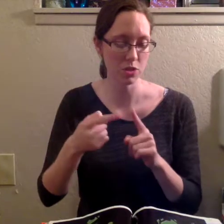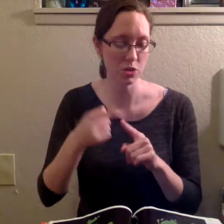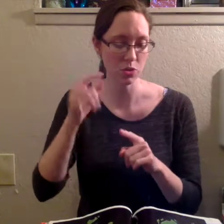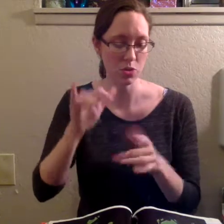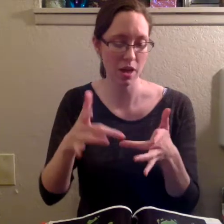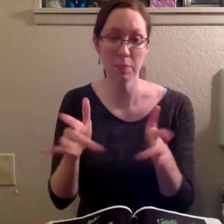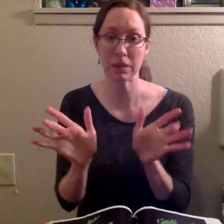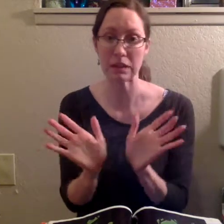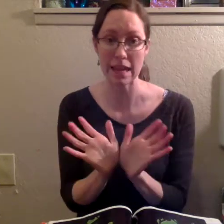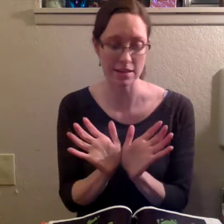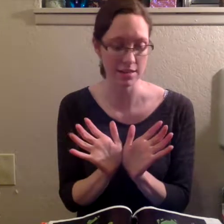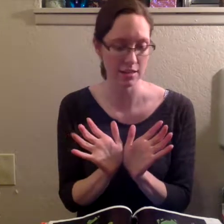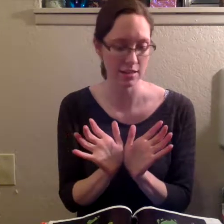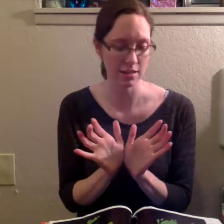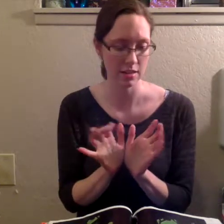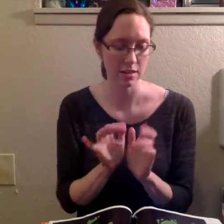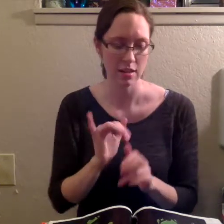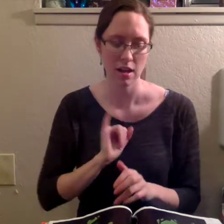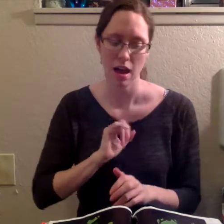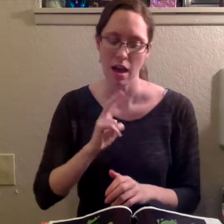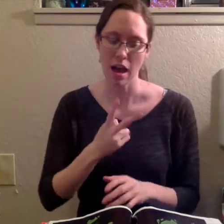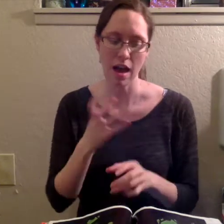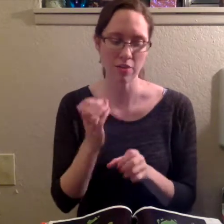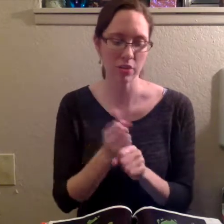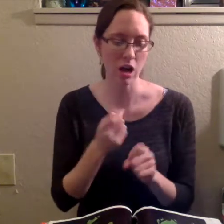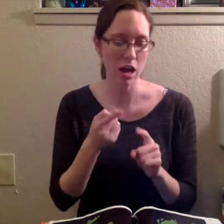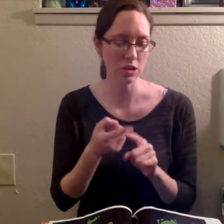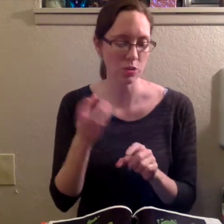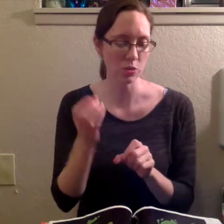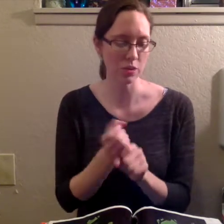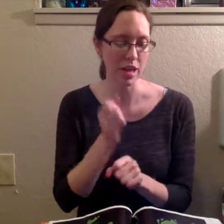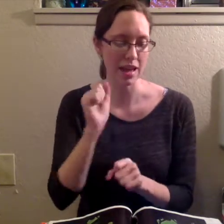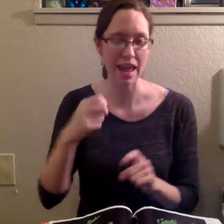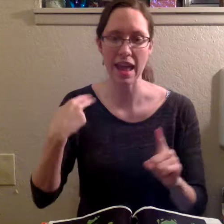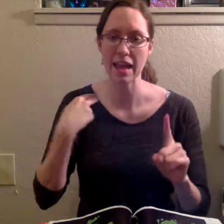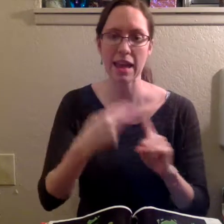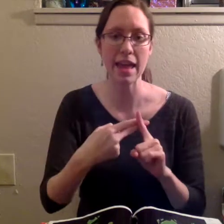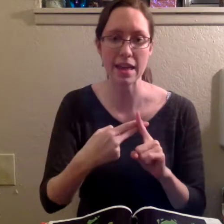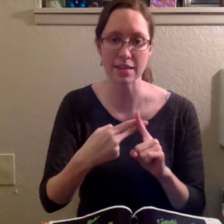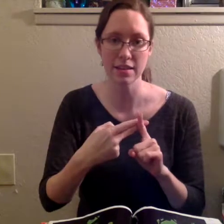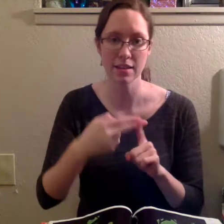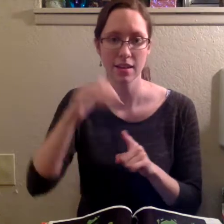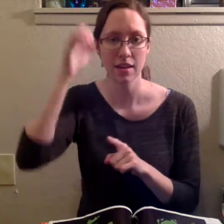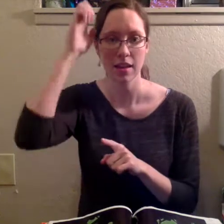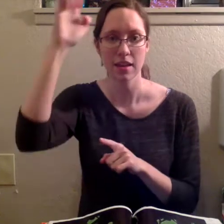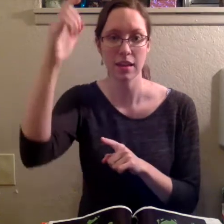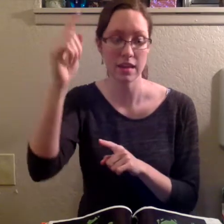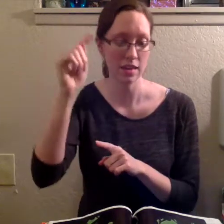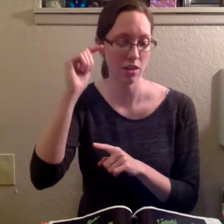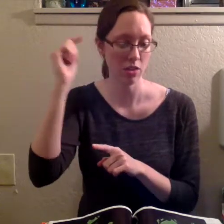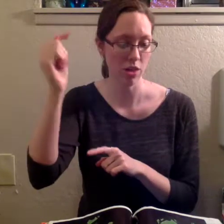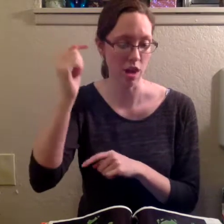to the plate. "I've got to get a hit," he thought.